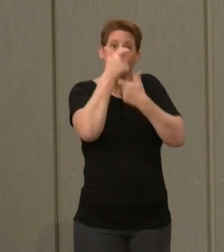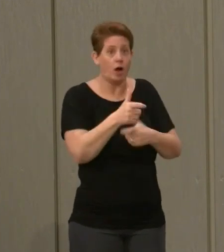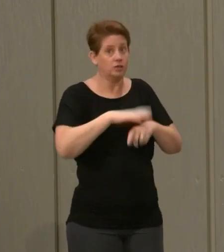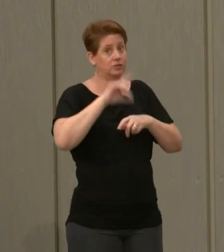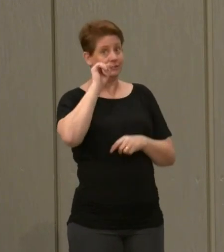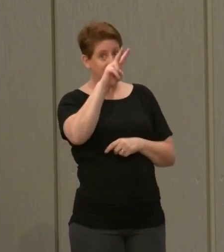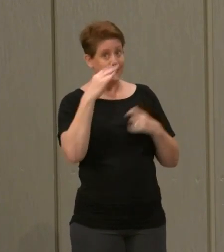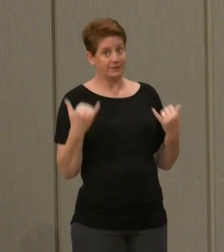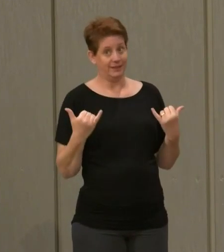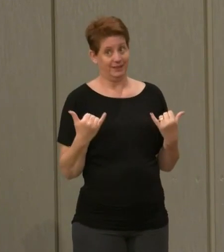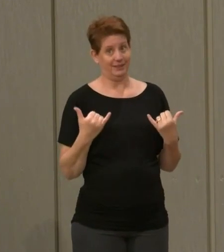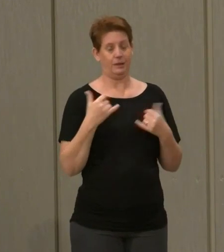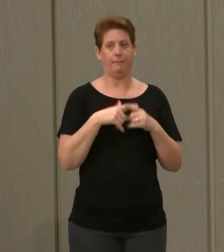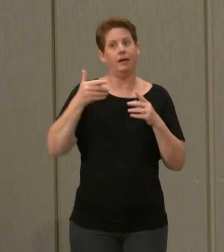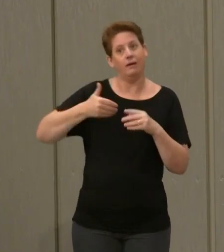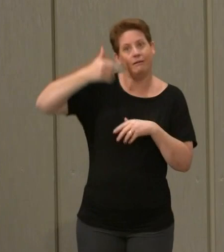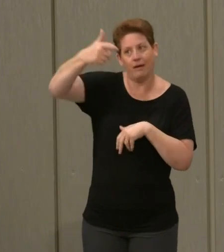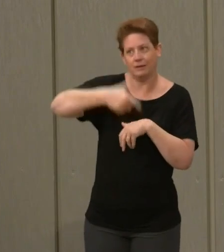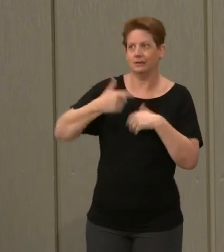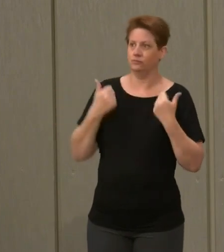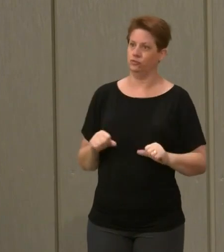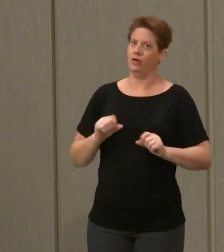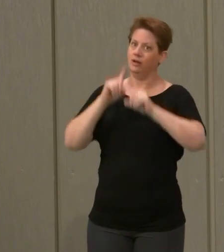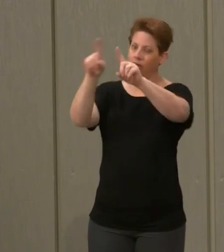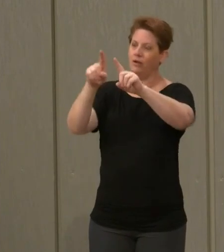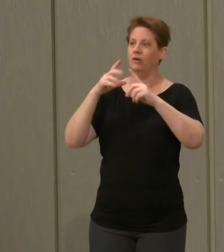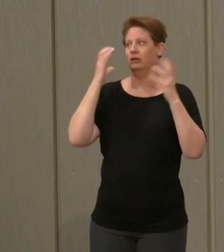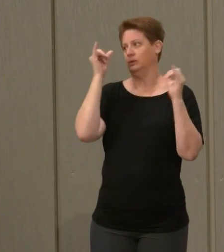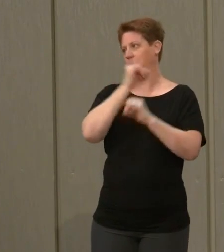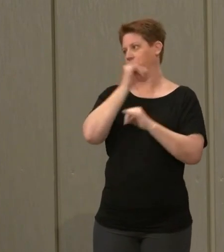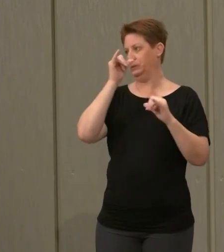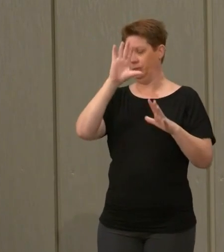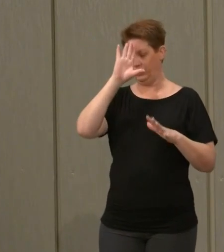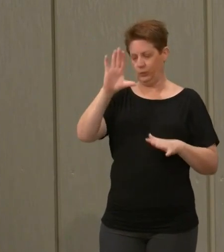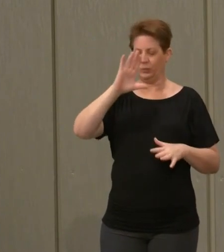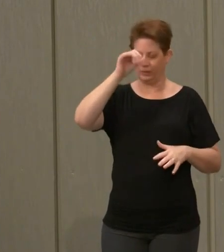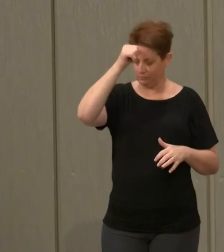this time, but try to go next time, because this is something that you will never forget.